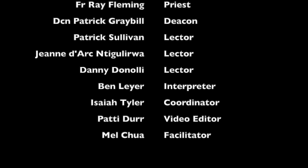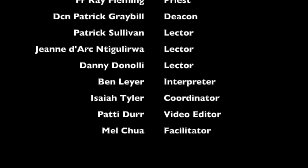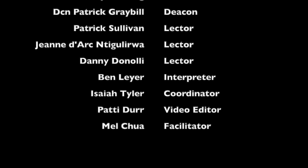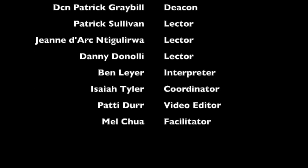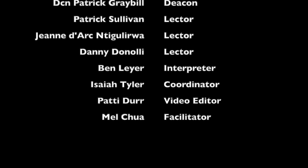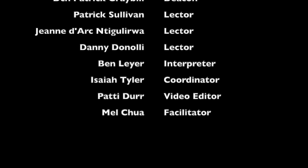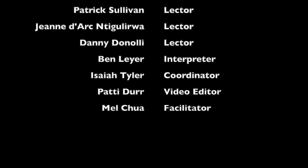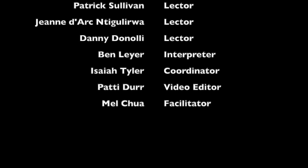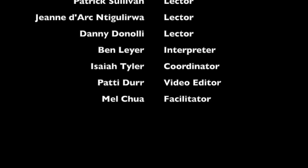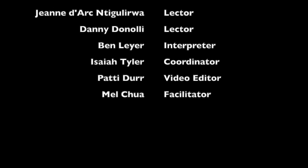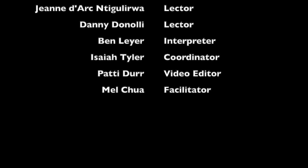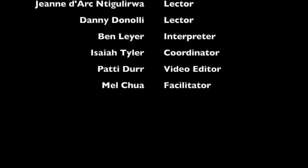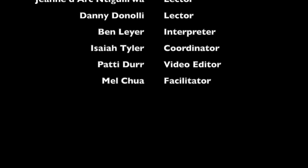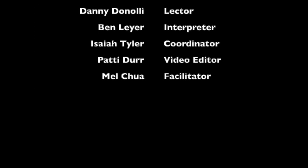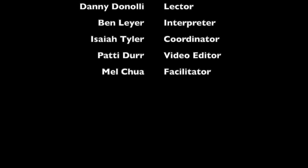the a You